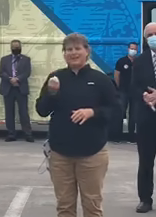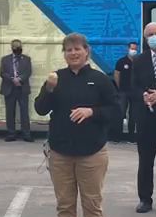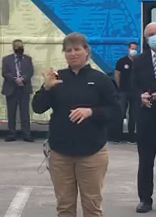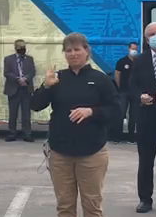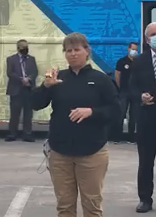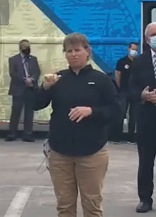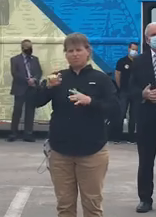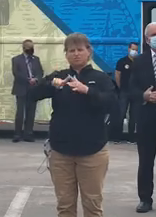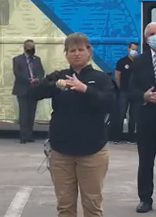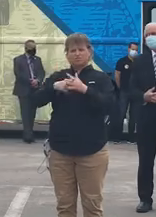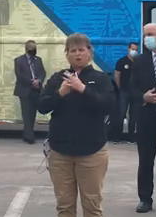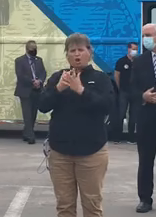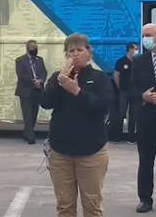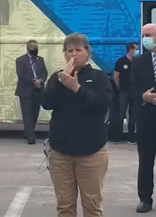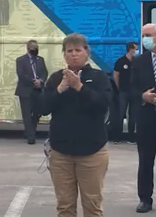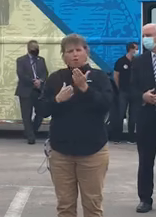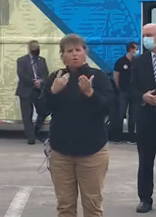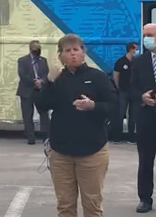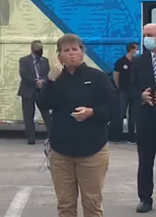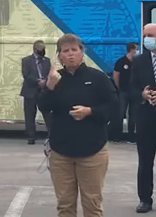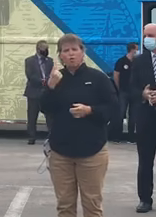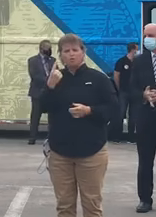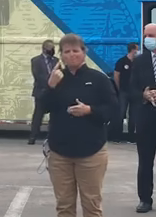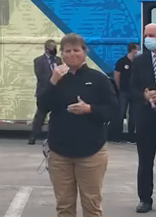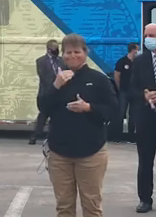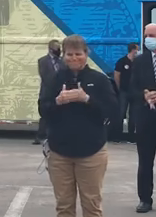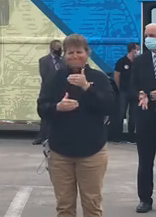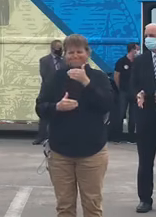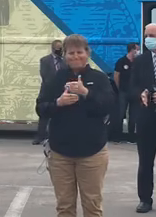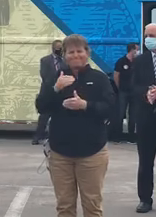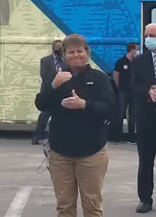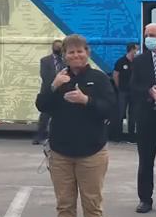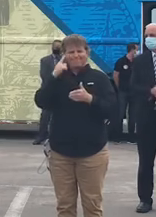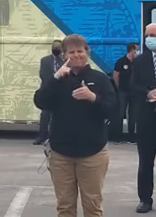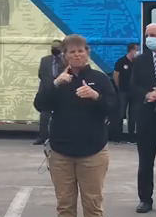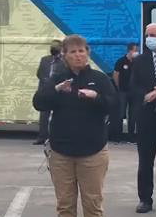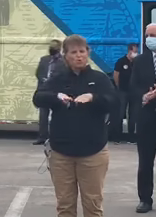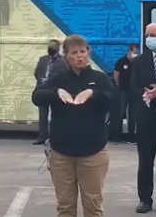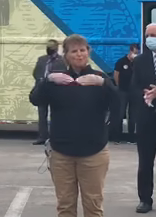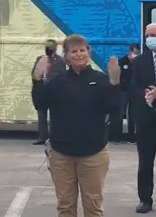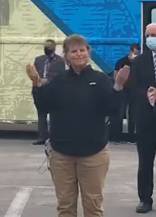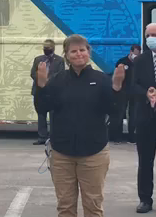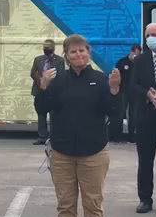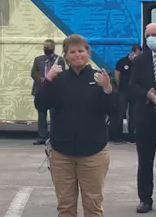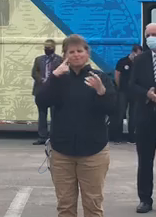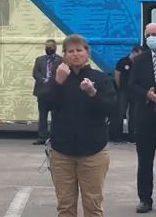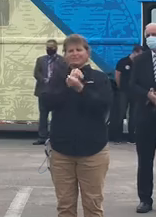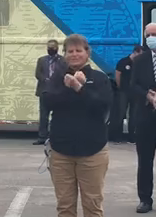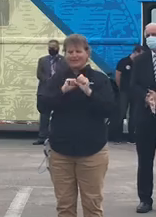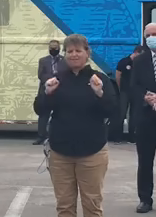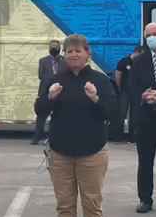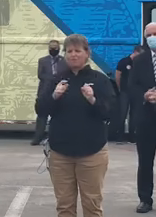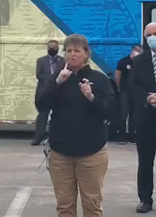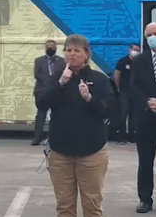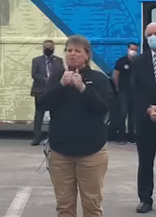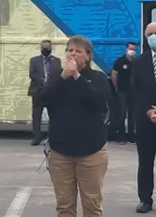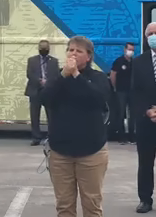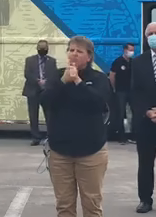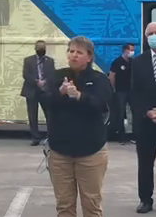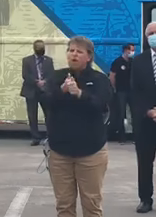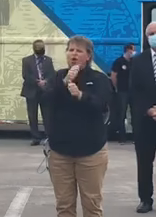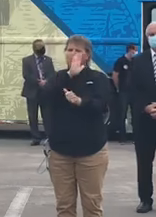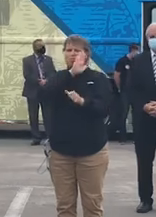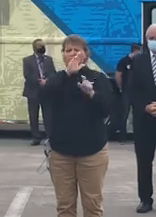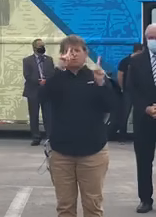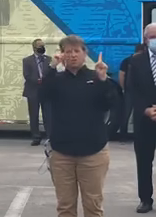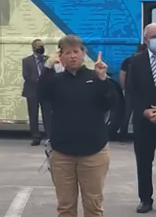safe, smart, step-by-step approach for Florida's recovery. We followed the White House gating requirements that was put out by the